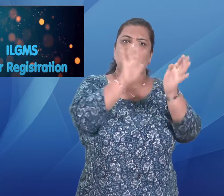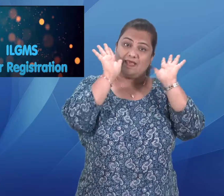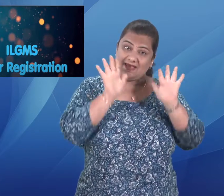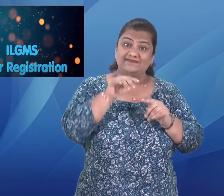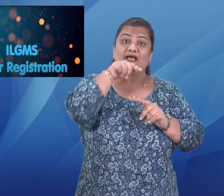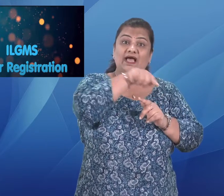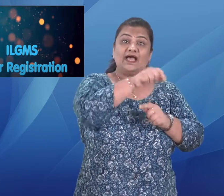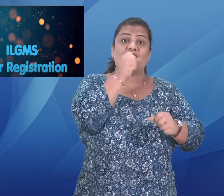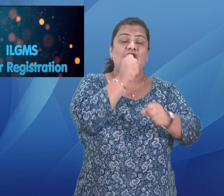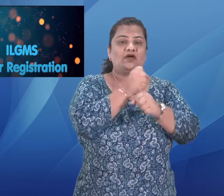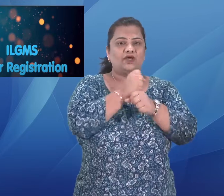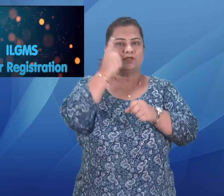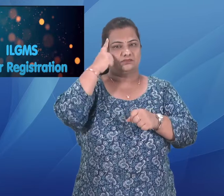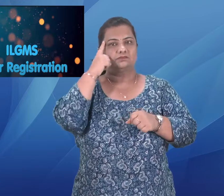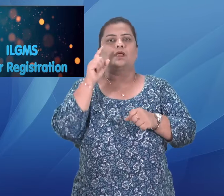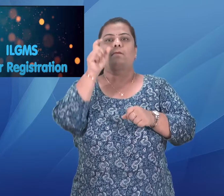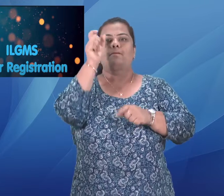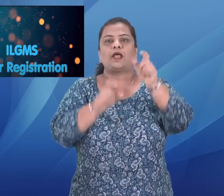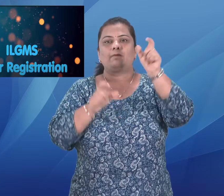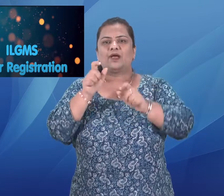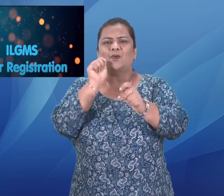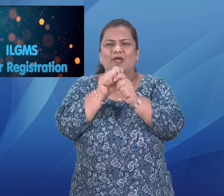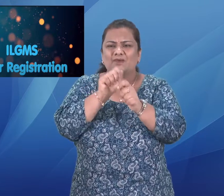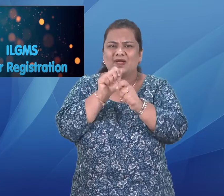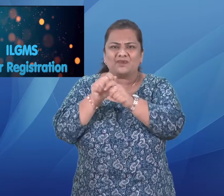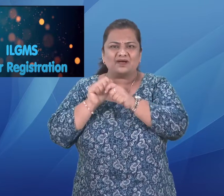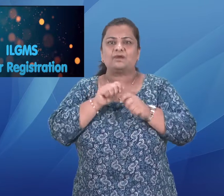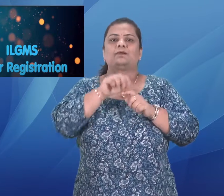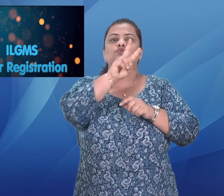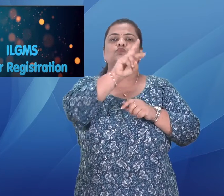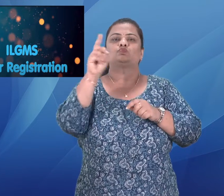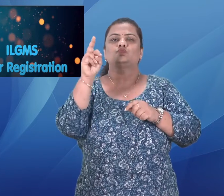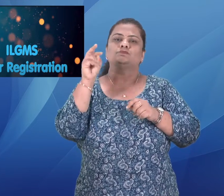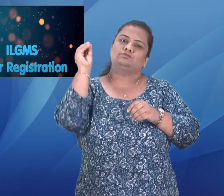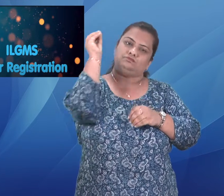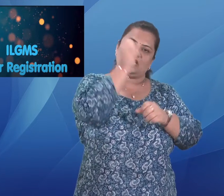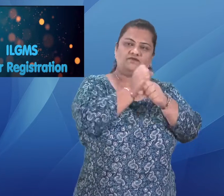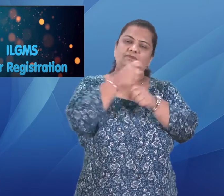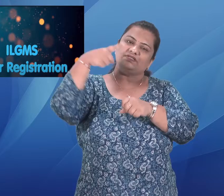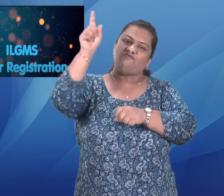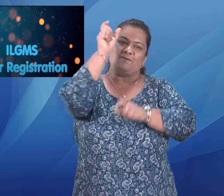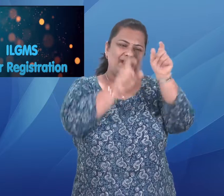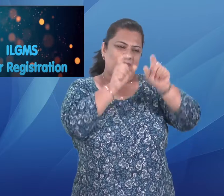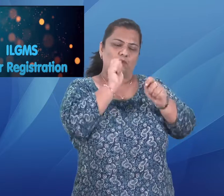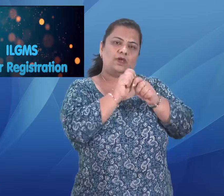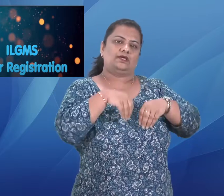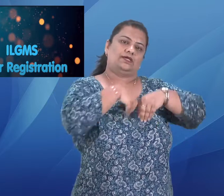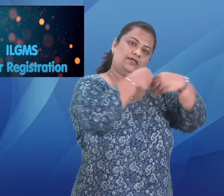200 services, including applications for birth, death, and various other certificates, payment of taxes, and raising of